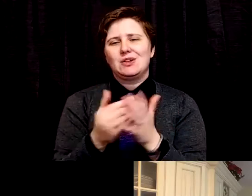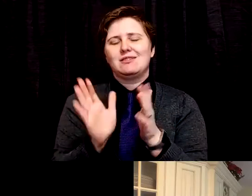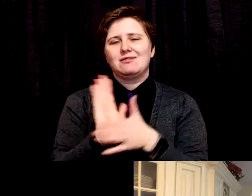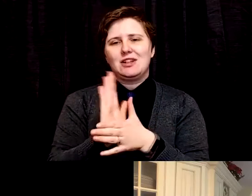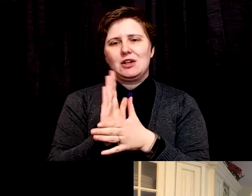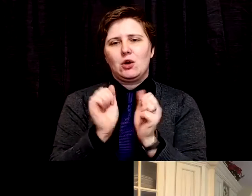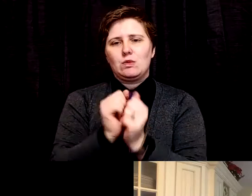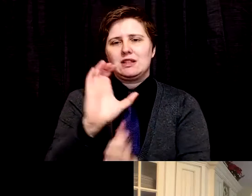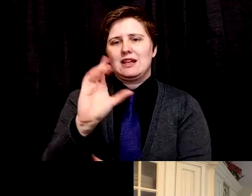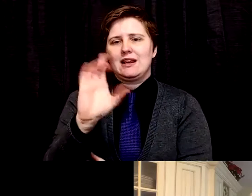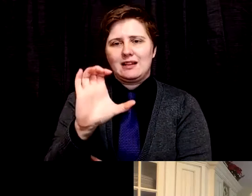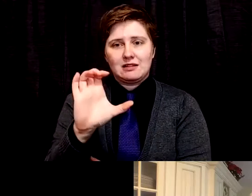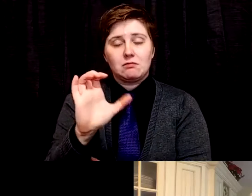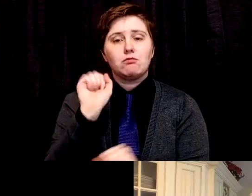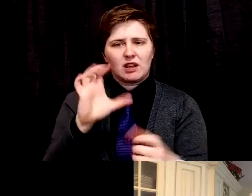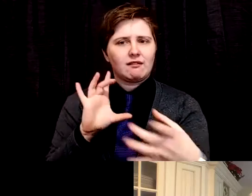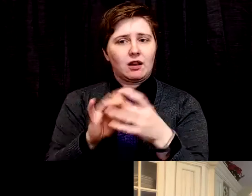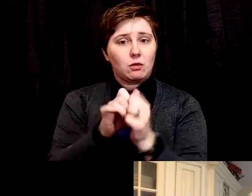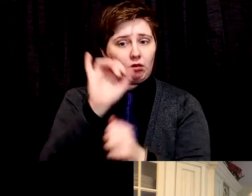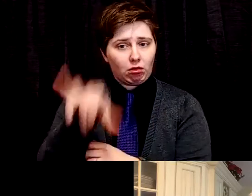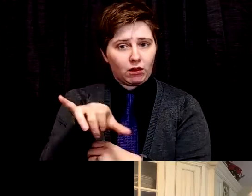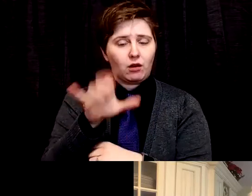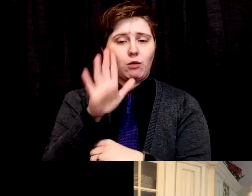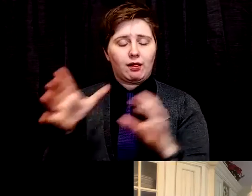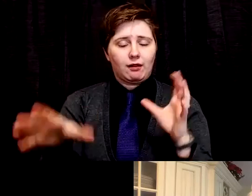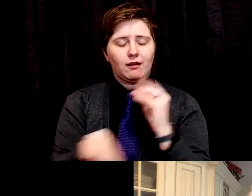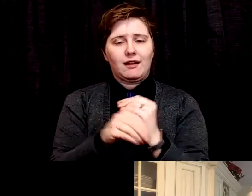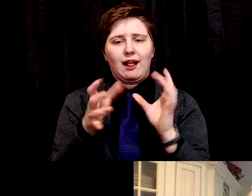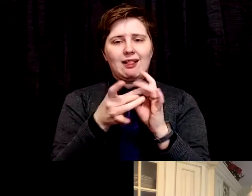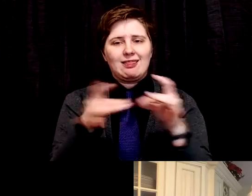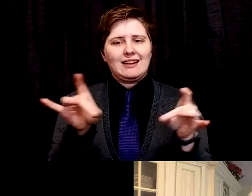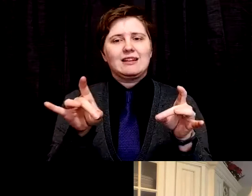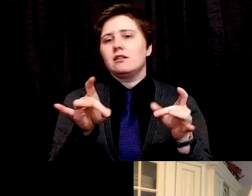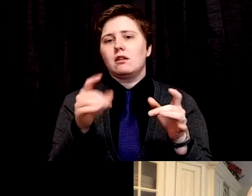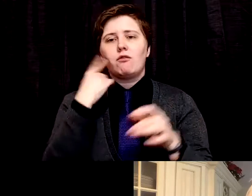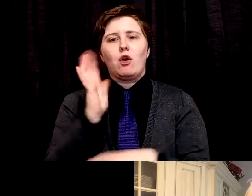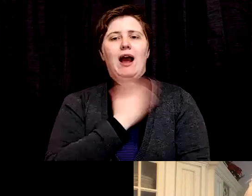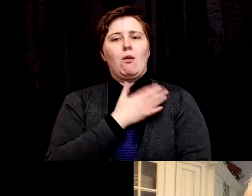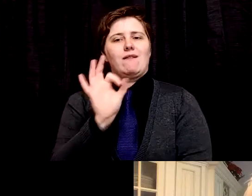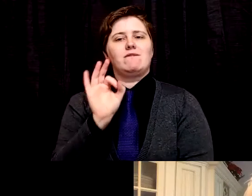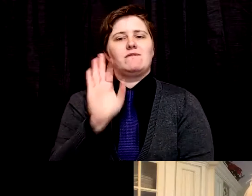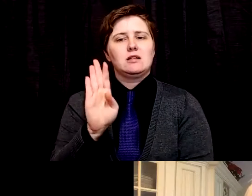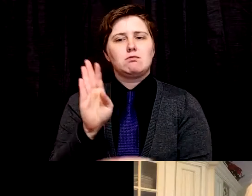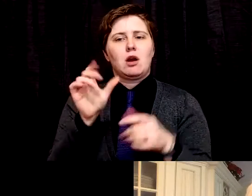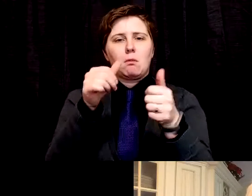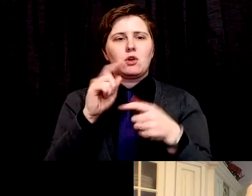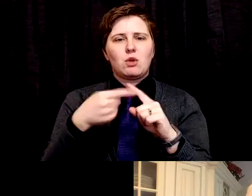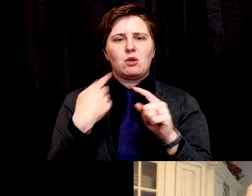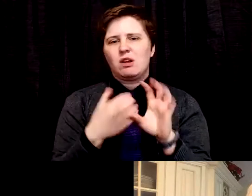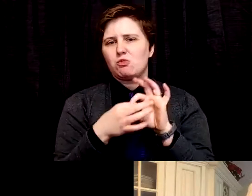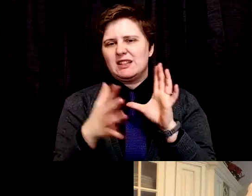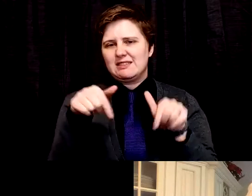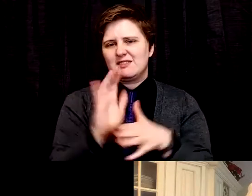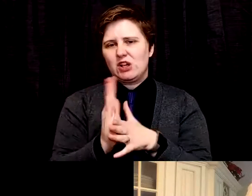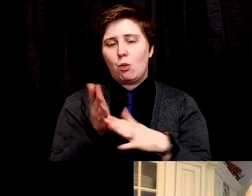the CDC, and you can connect to that. We will put the link to that in the Facebook post when we release this video